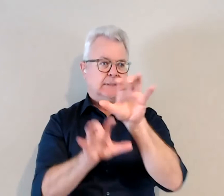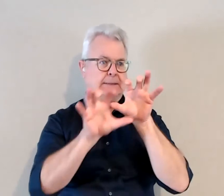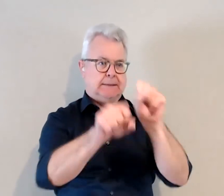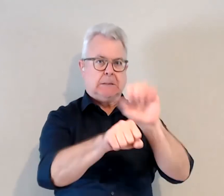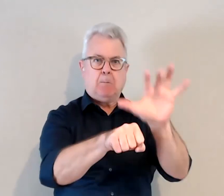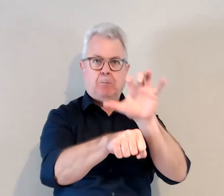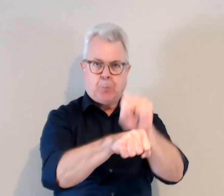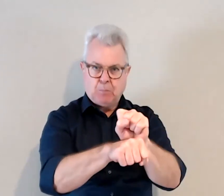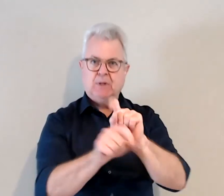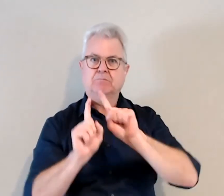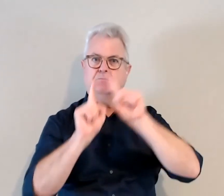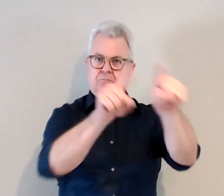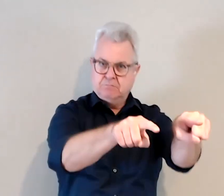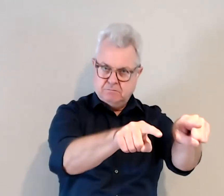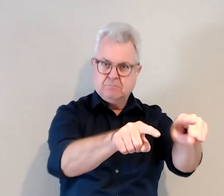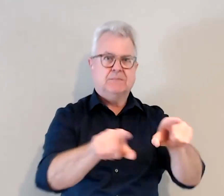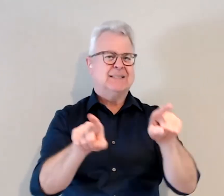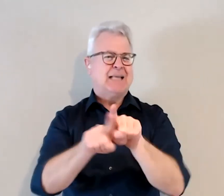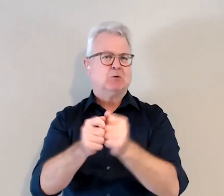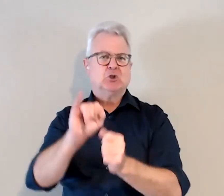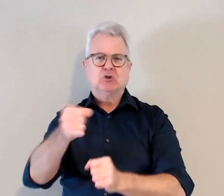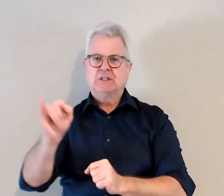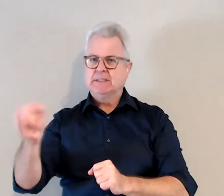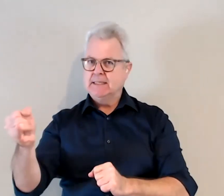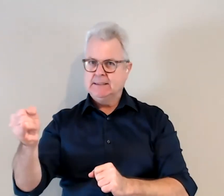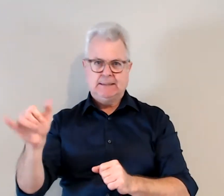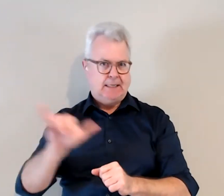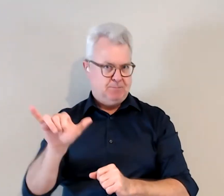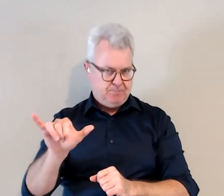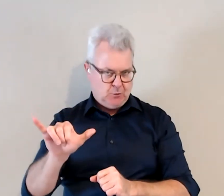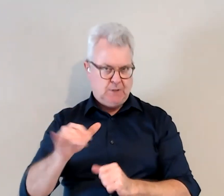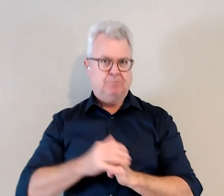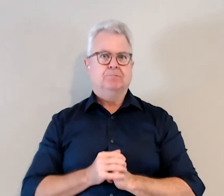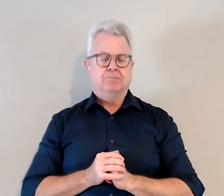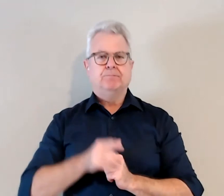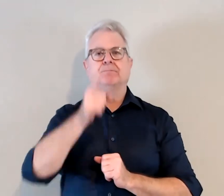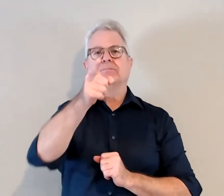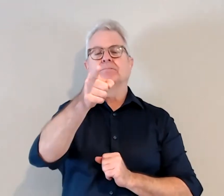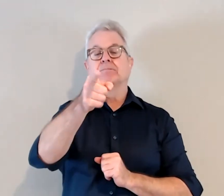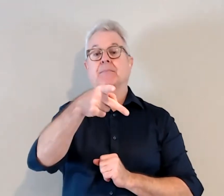They have the Moderna booster available there. You would also have to make your appointment to go there. Same it goes with Johnson &